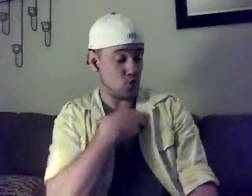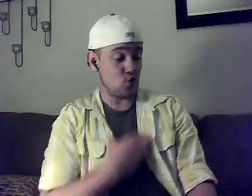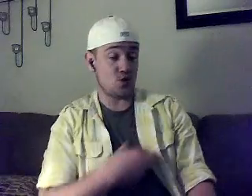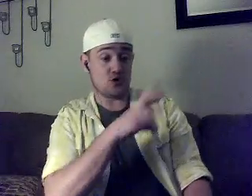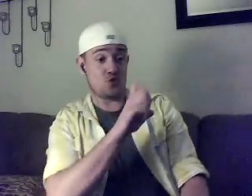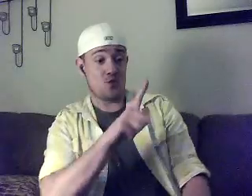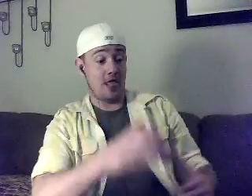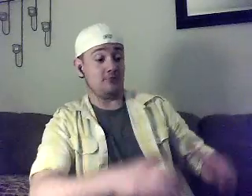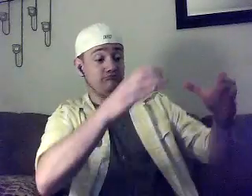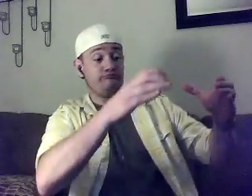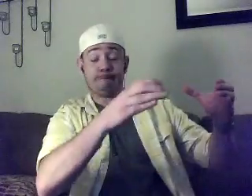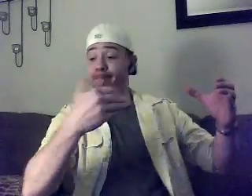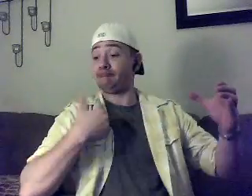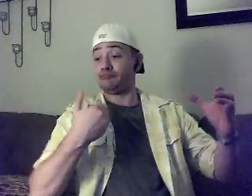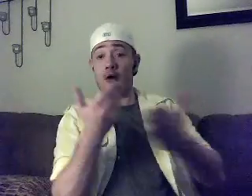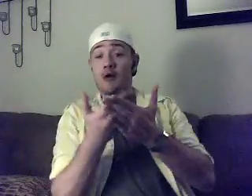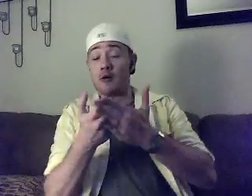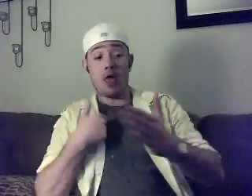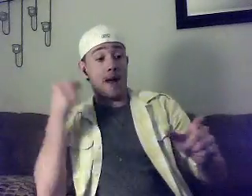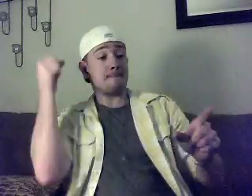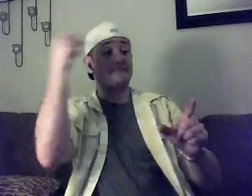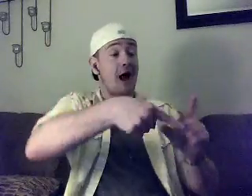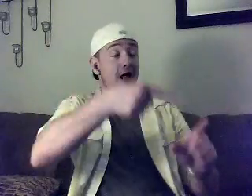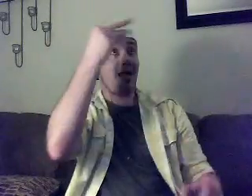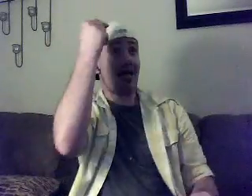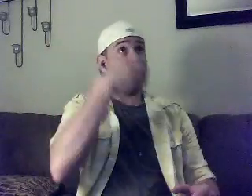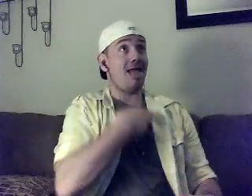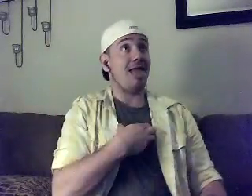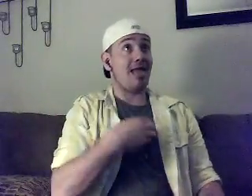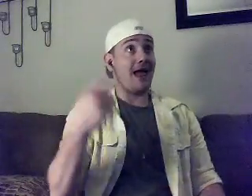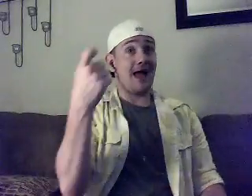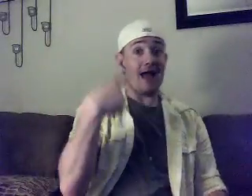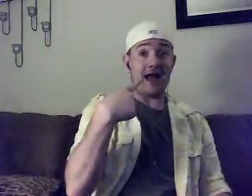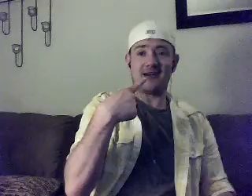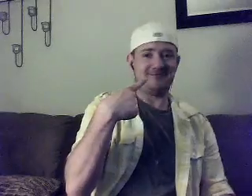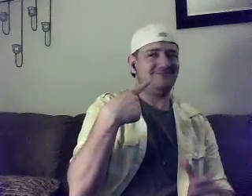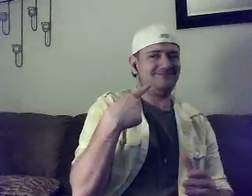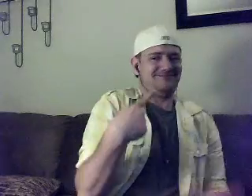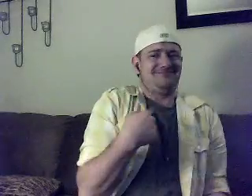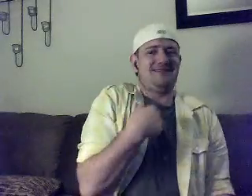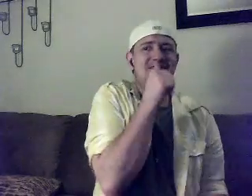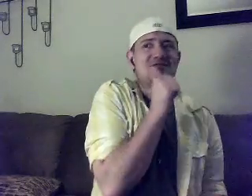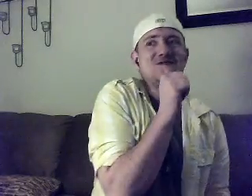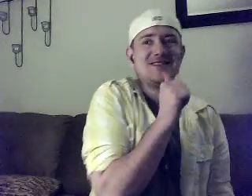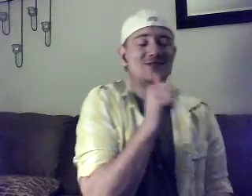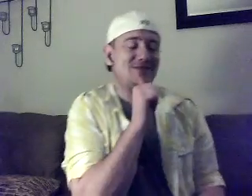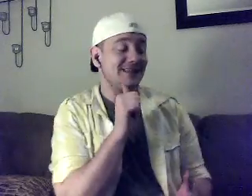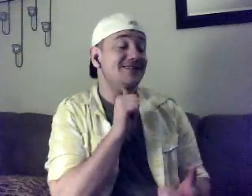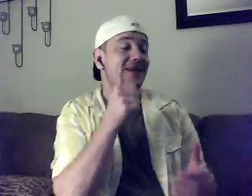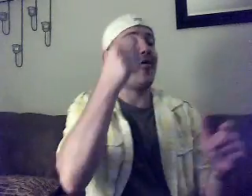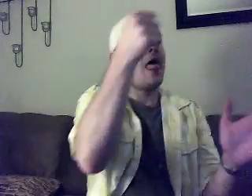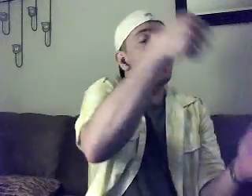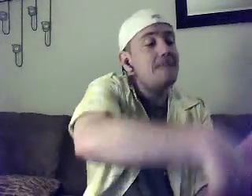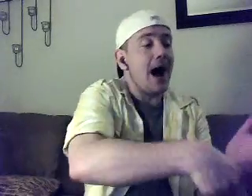I threw a wish in the well Don't ask me, I'll never tell I look to you as it fell And now you're in my